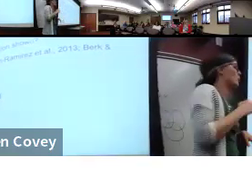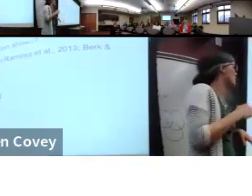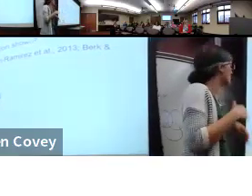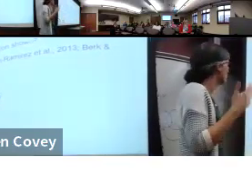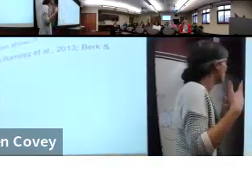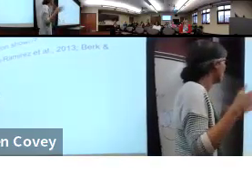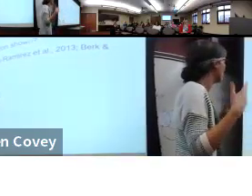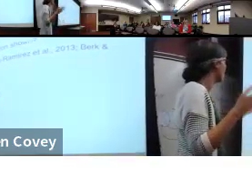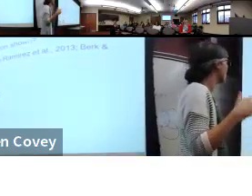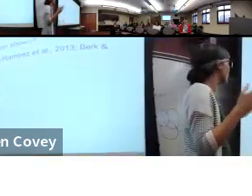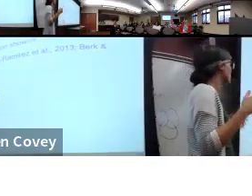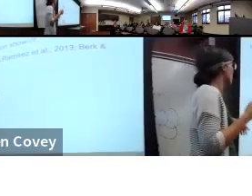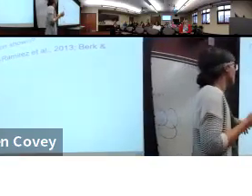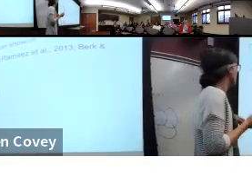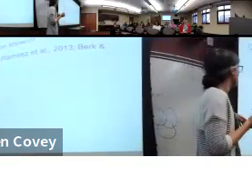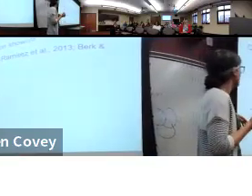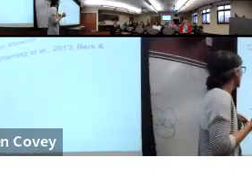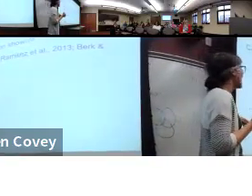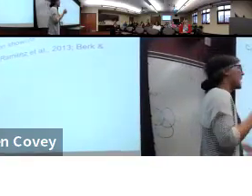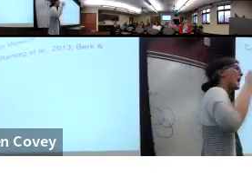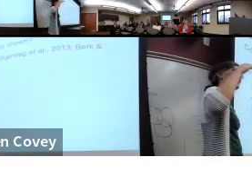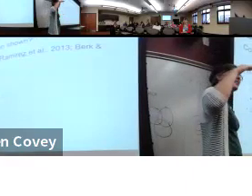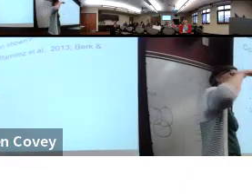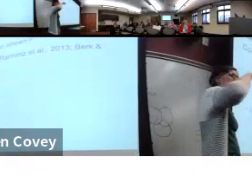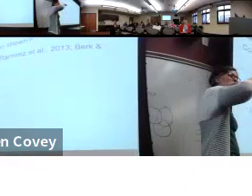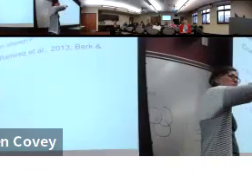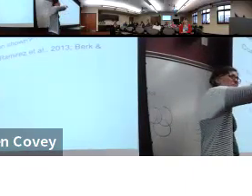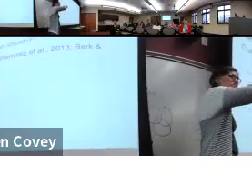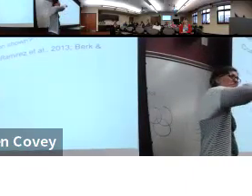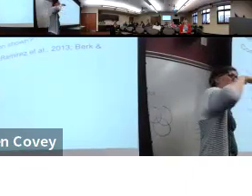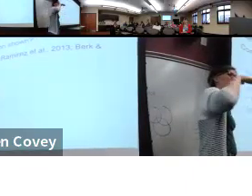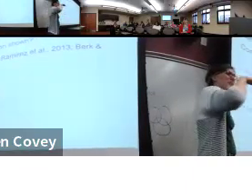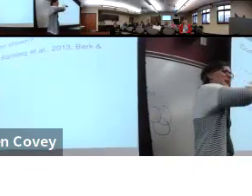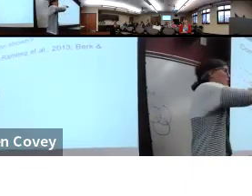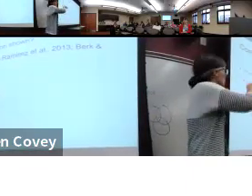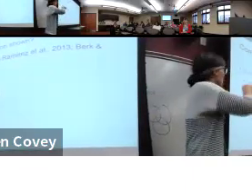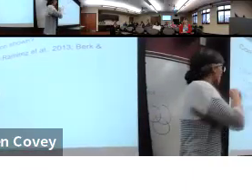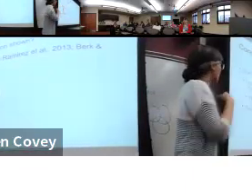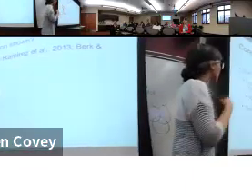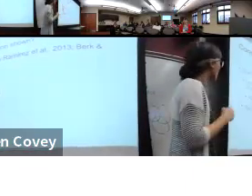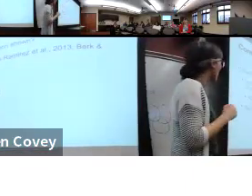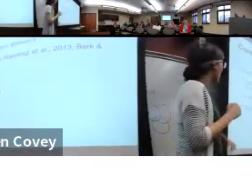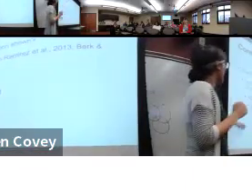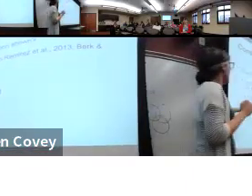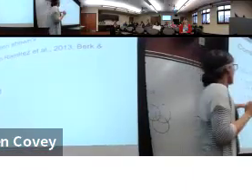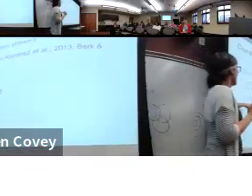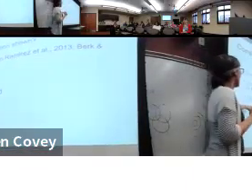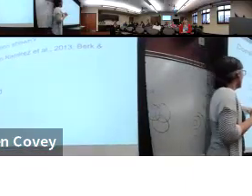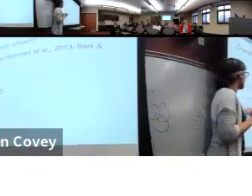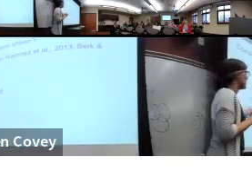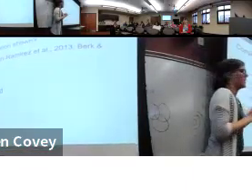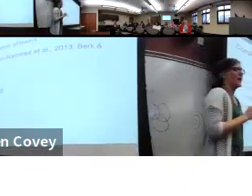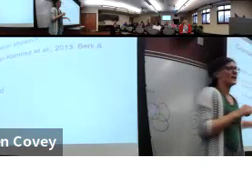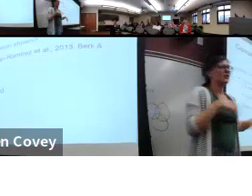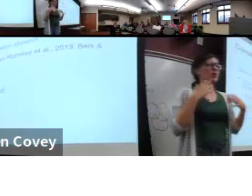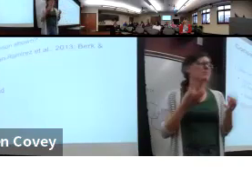in the first months and years, and then they plateau. Then they get stuck. We